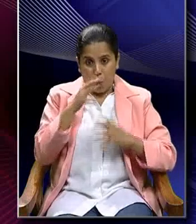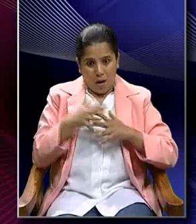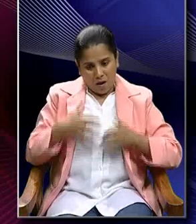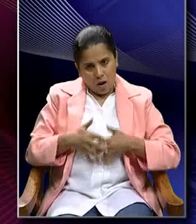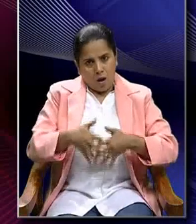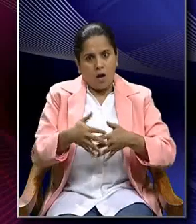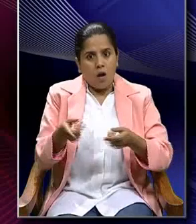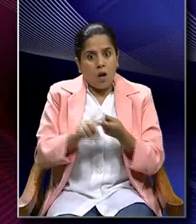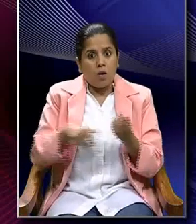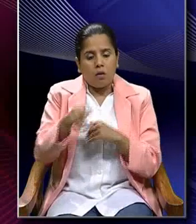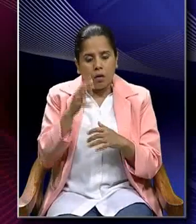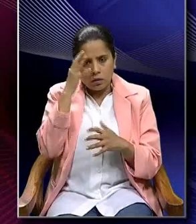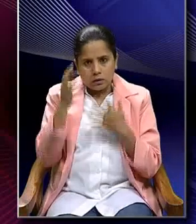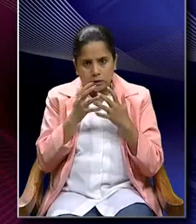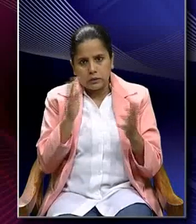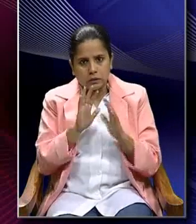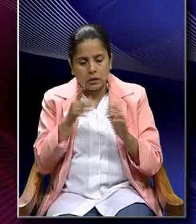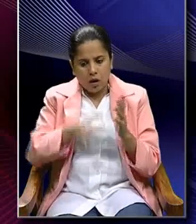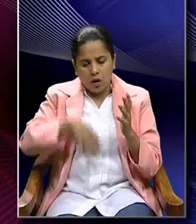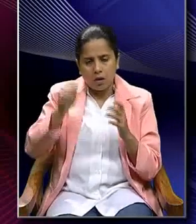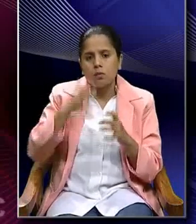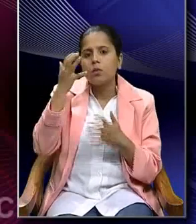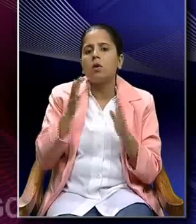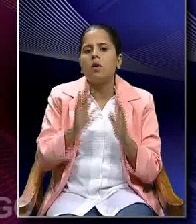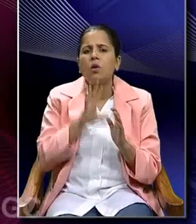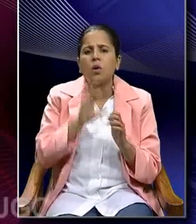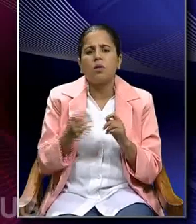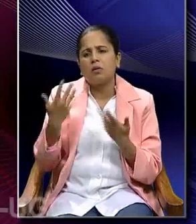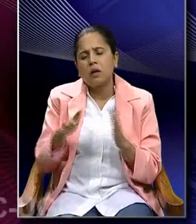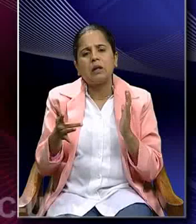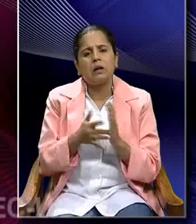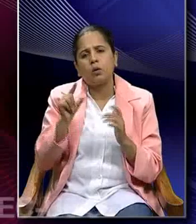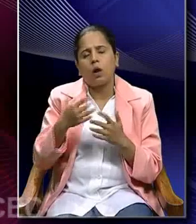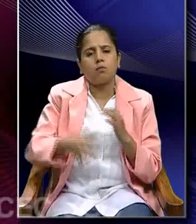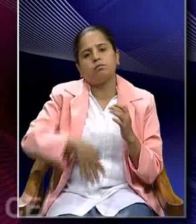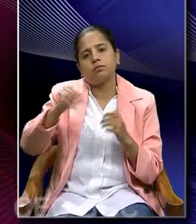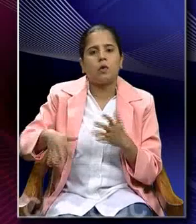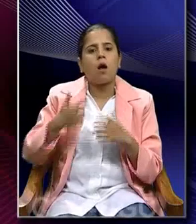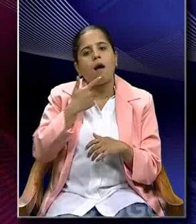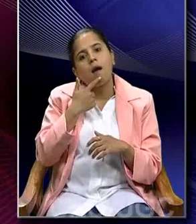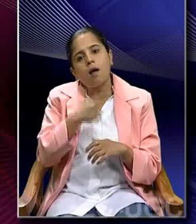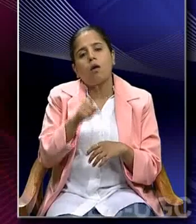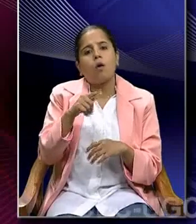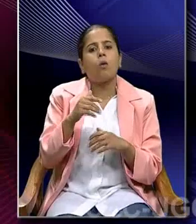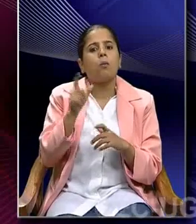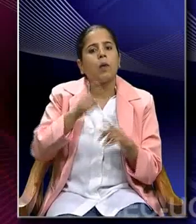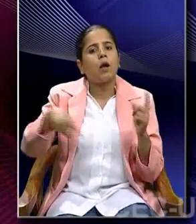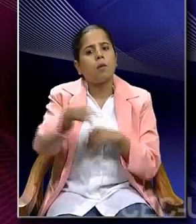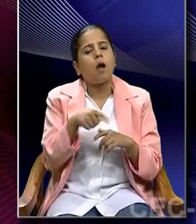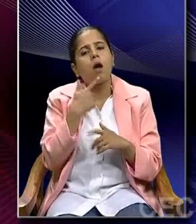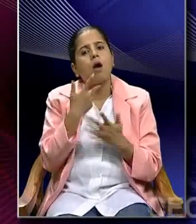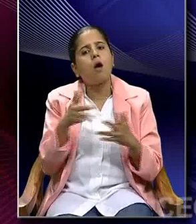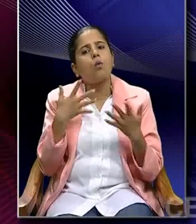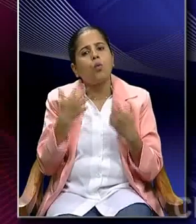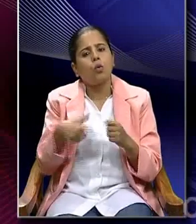a worrying practice, as cheap abortion technology allows households to exercise